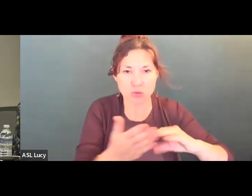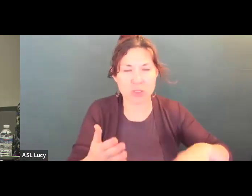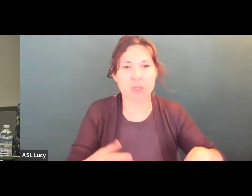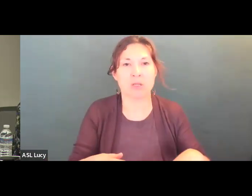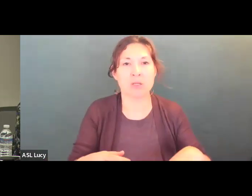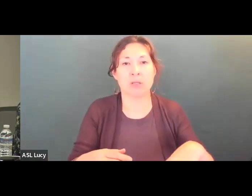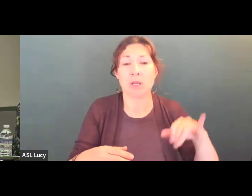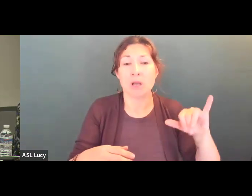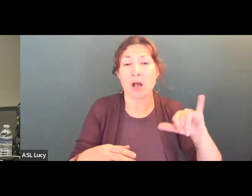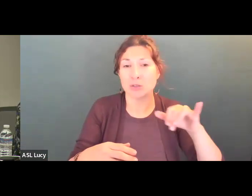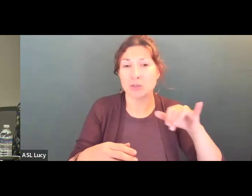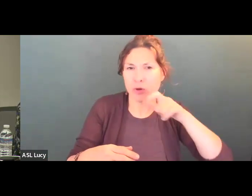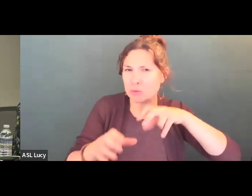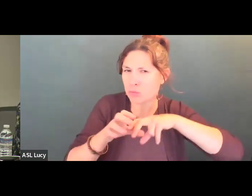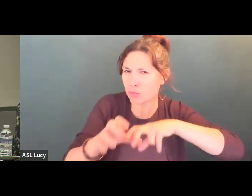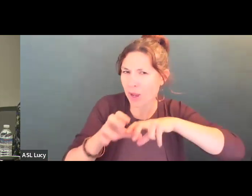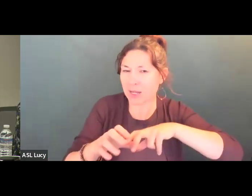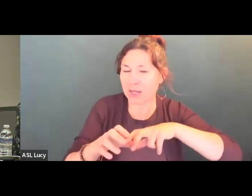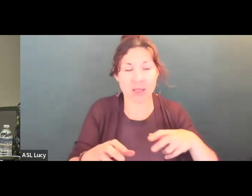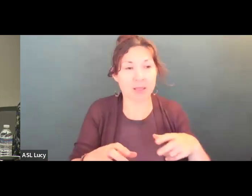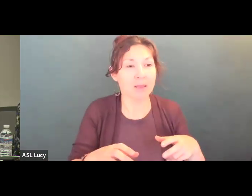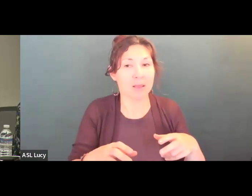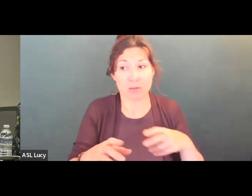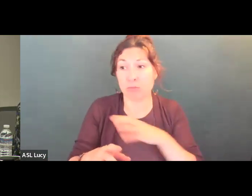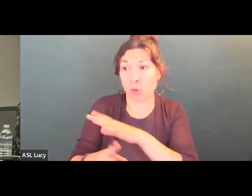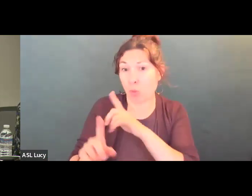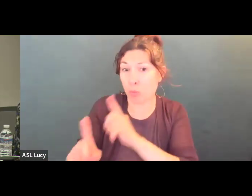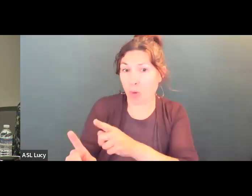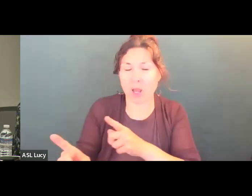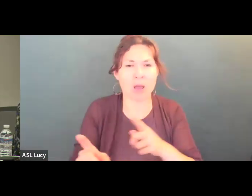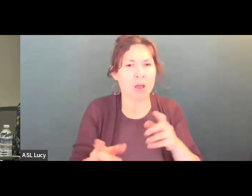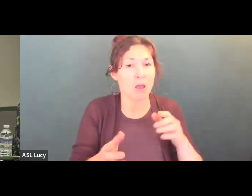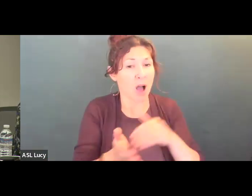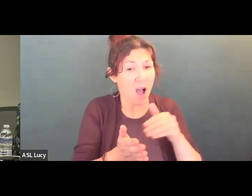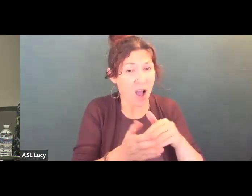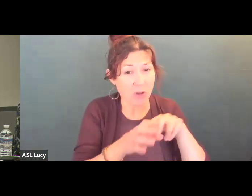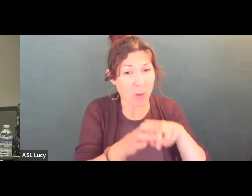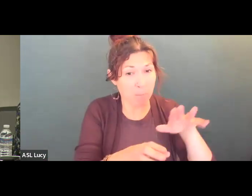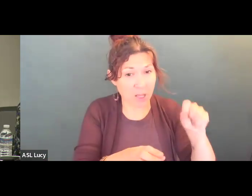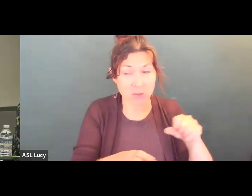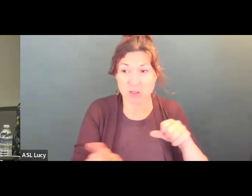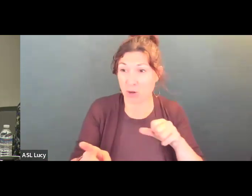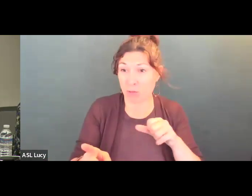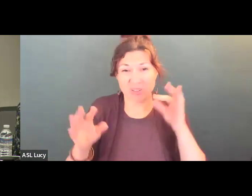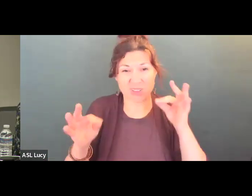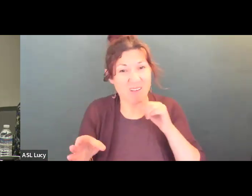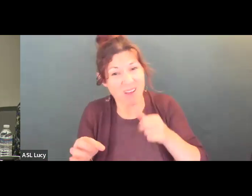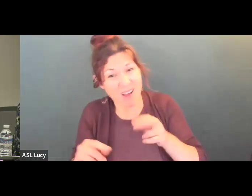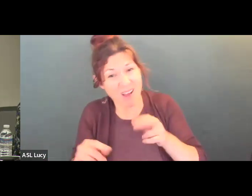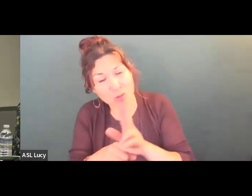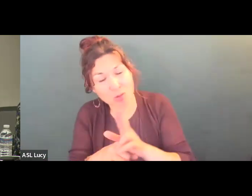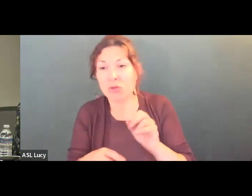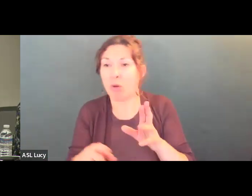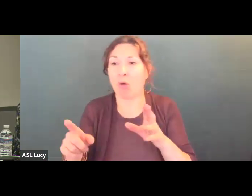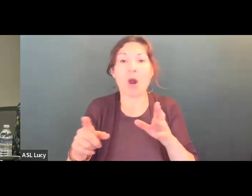it is to this point. How often is a student taking the bus? Are they not using it? And we're routing them as a way to be able to